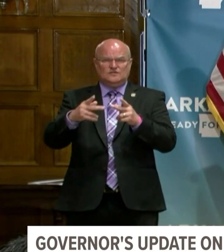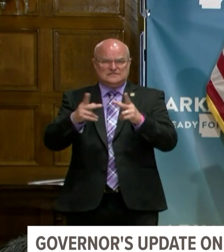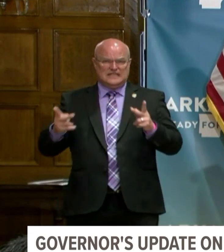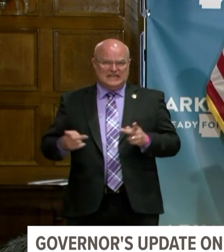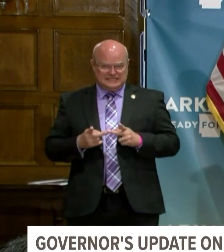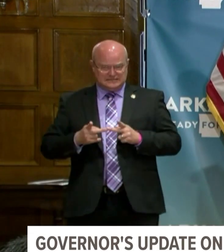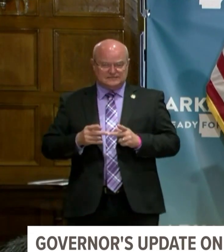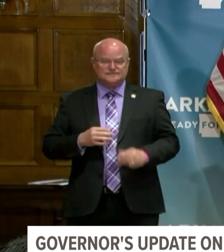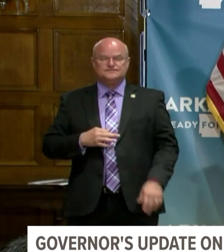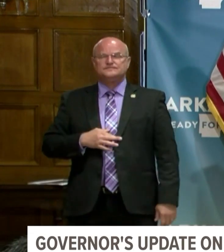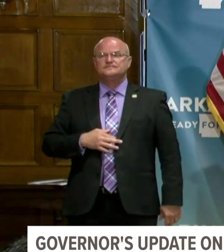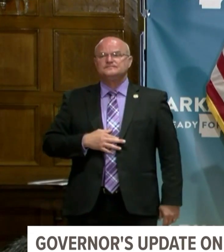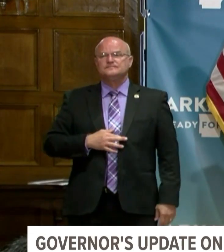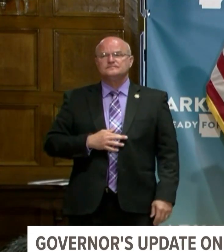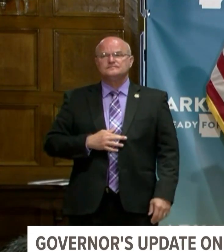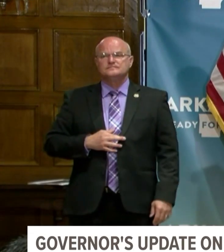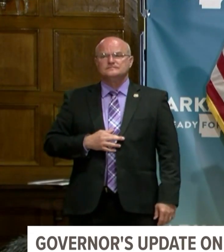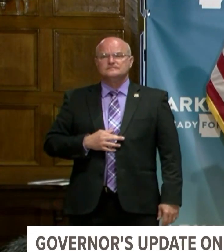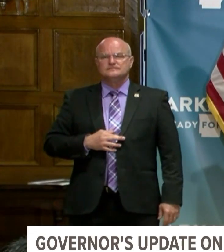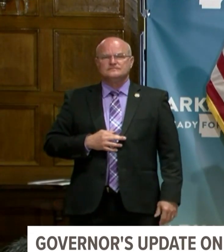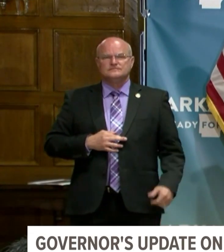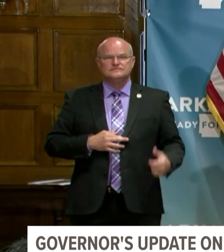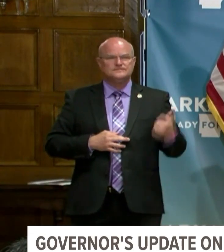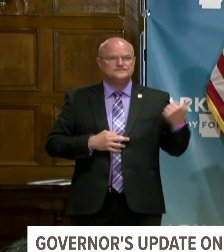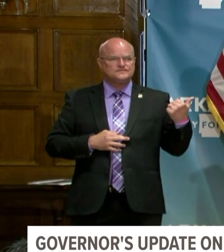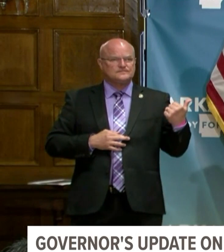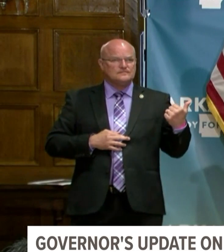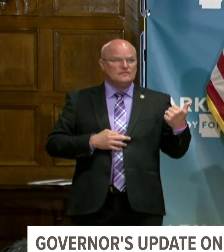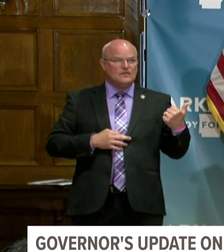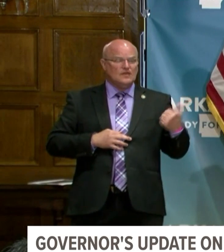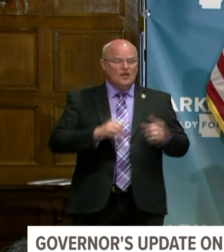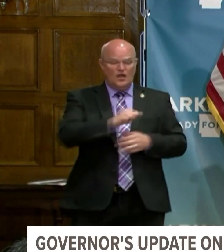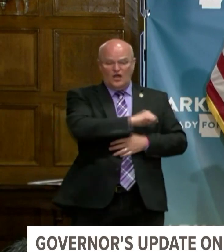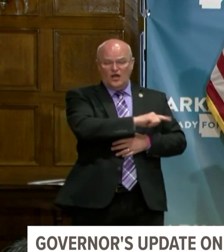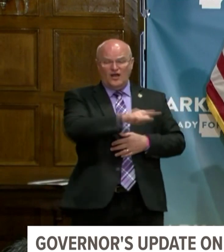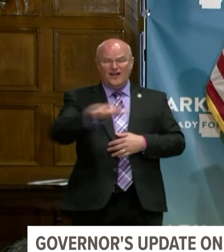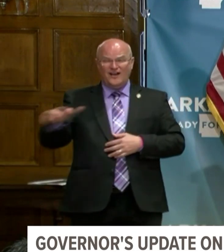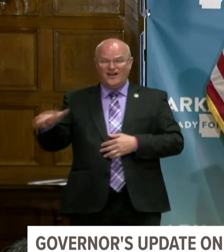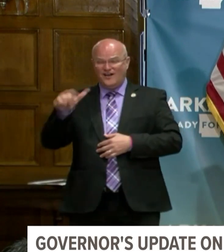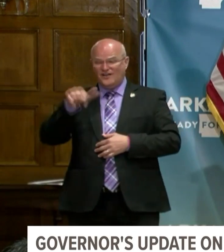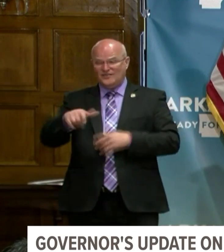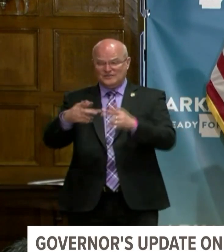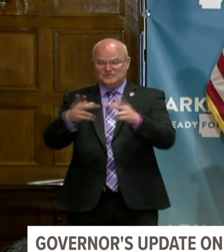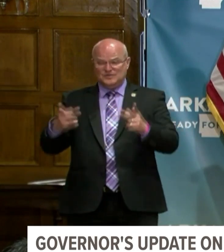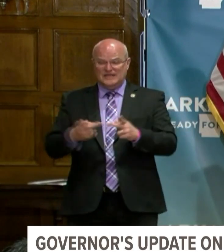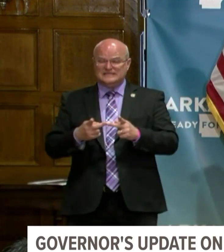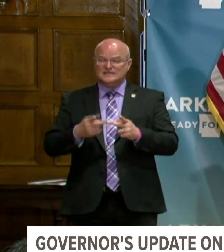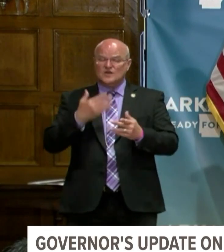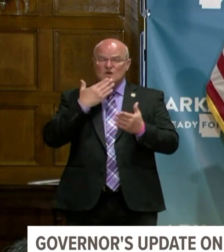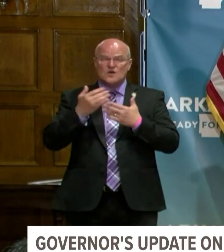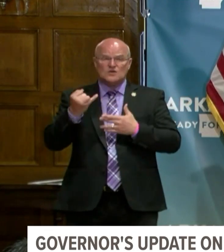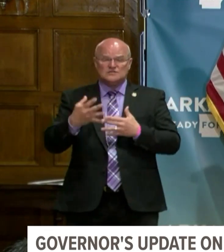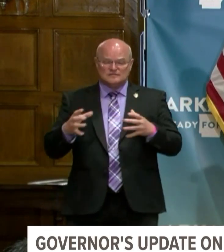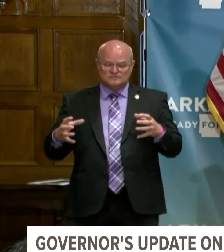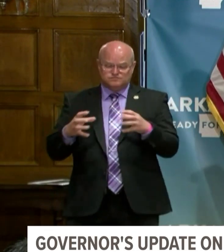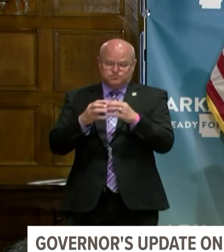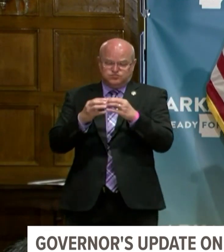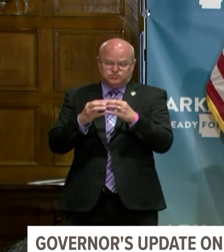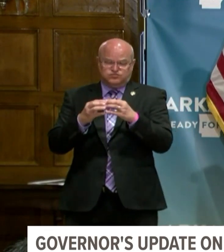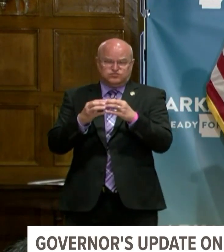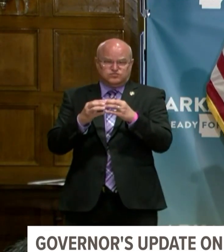settings? Well, I think all those settings have done a really good job of containing infections, because